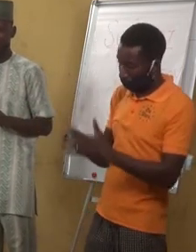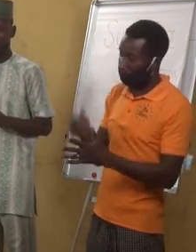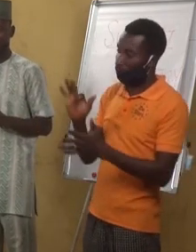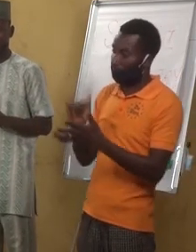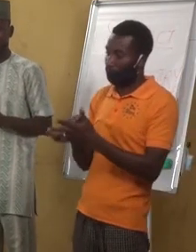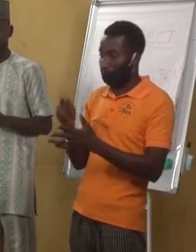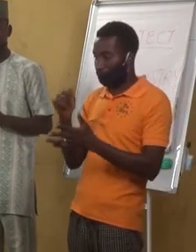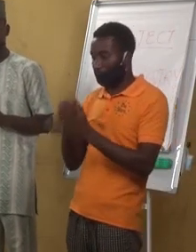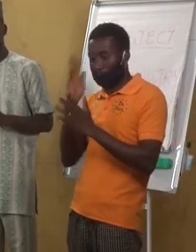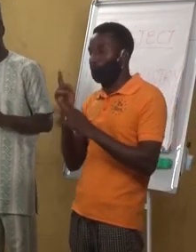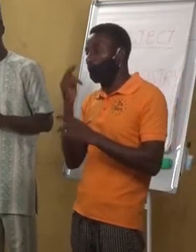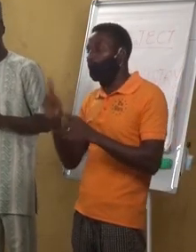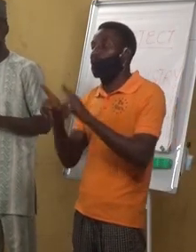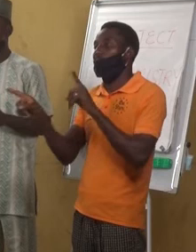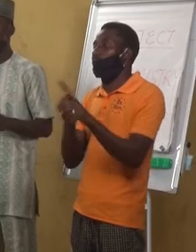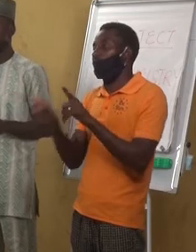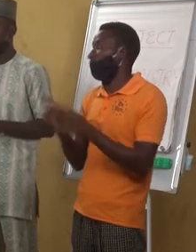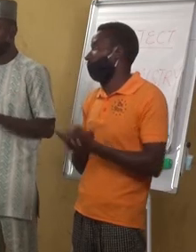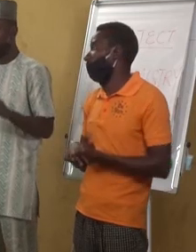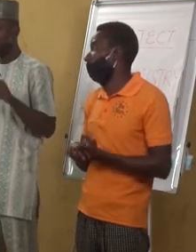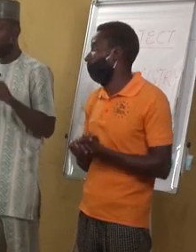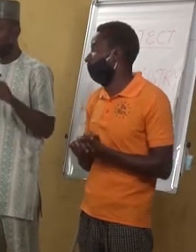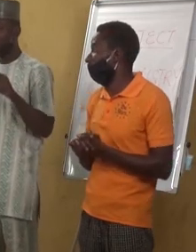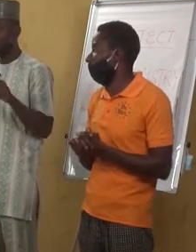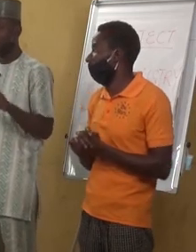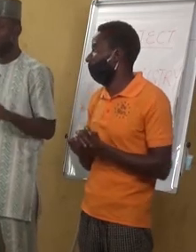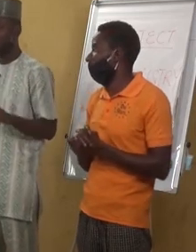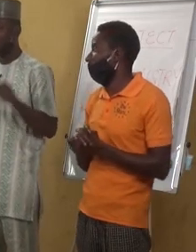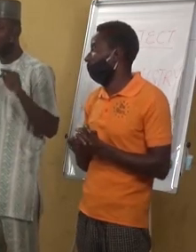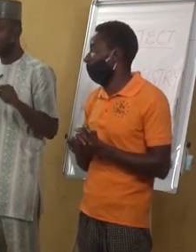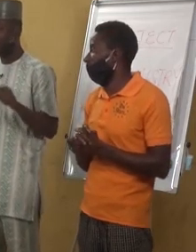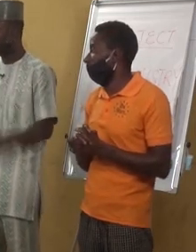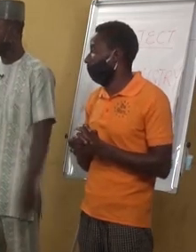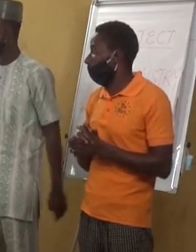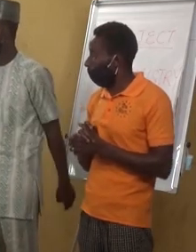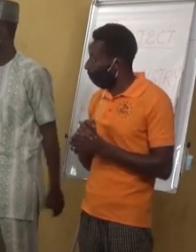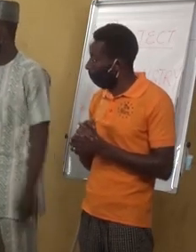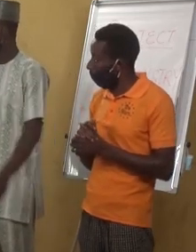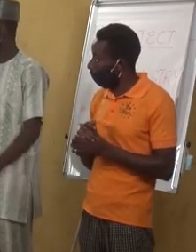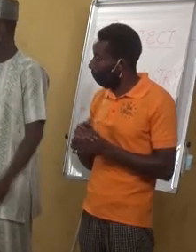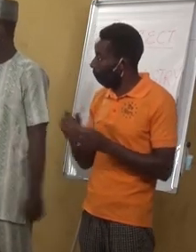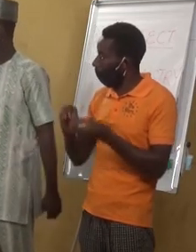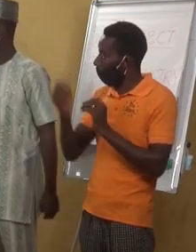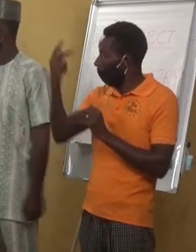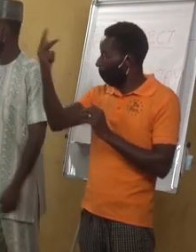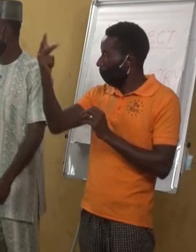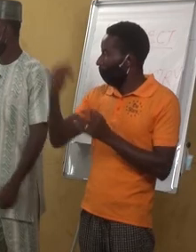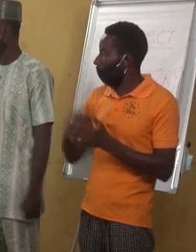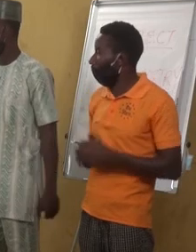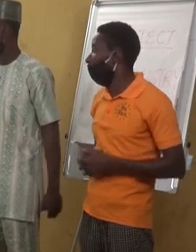this should be liquid or maybe gas at room temperature. The points should be corresponding on a table. Question